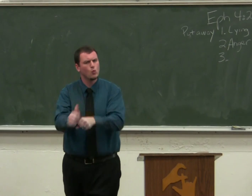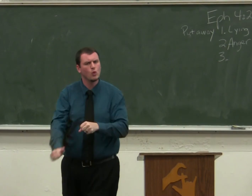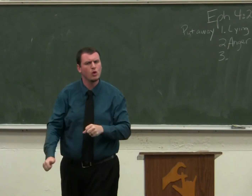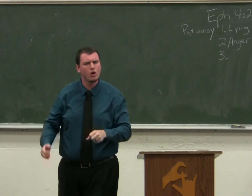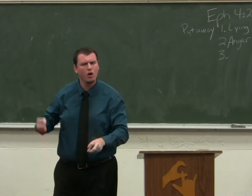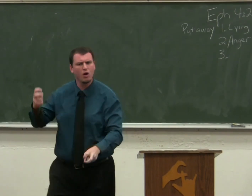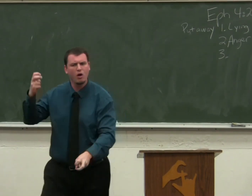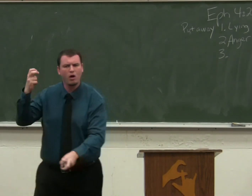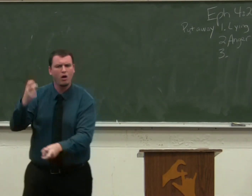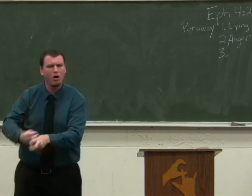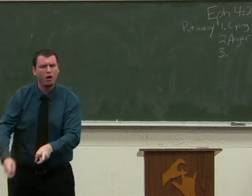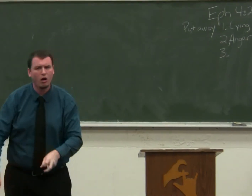working.